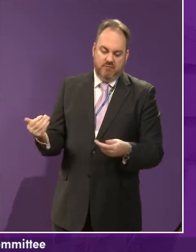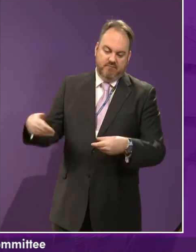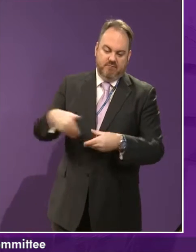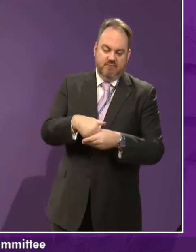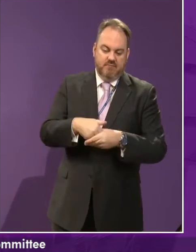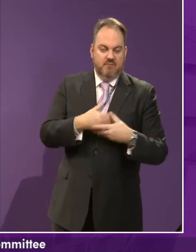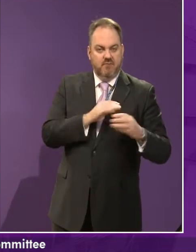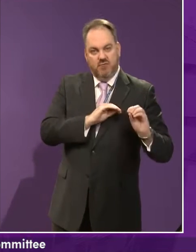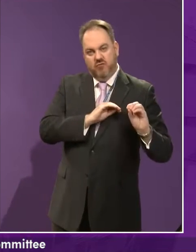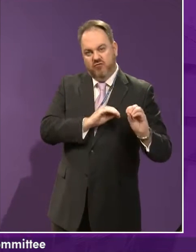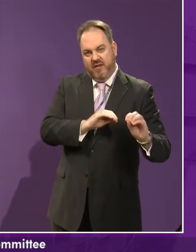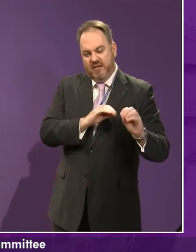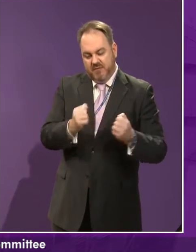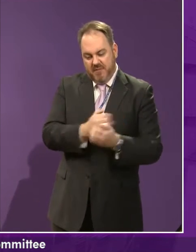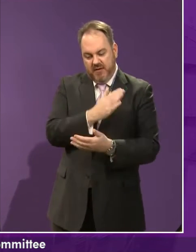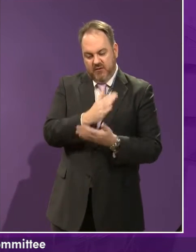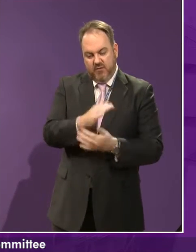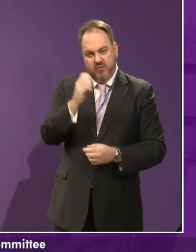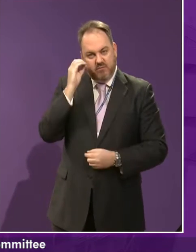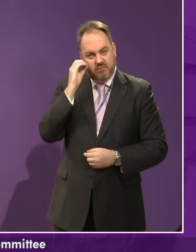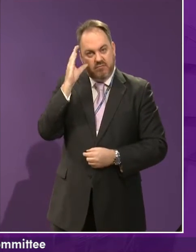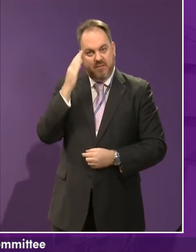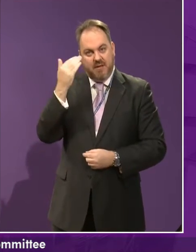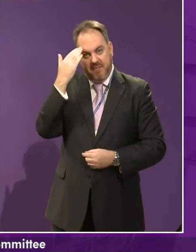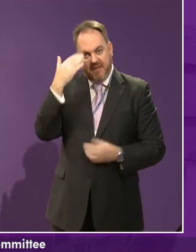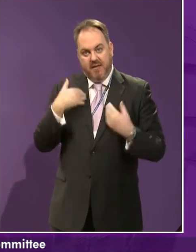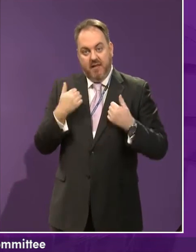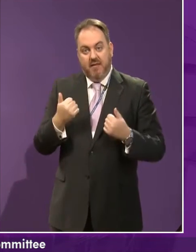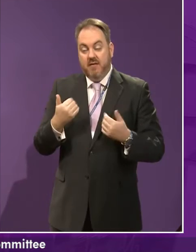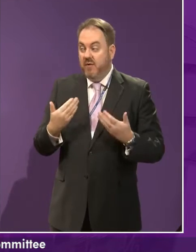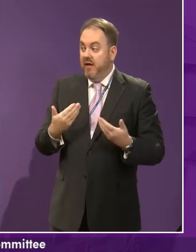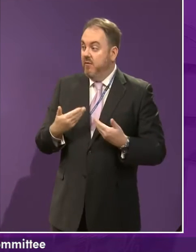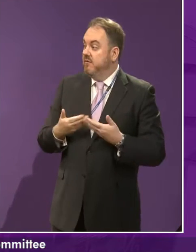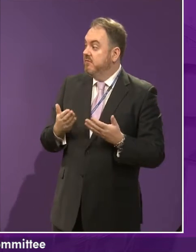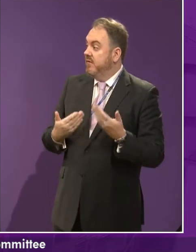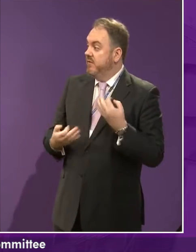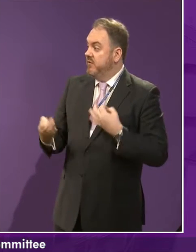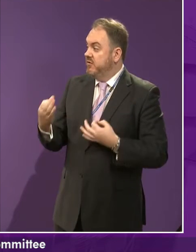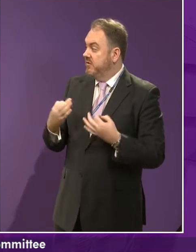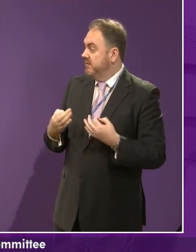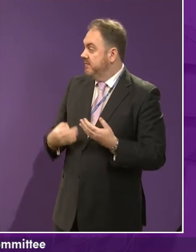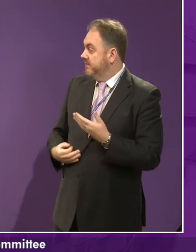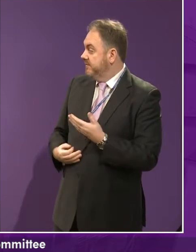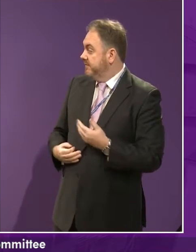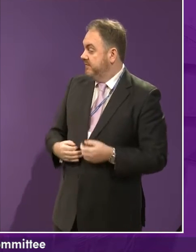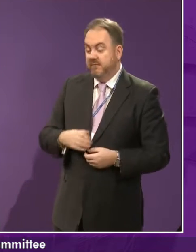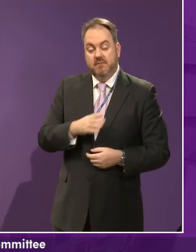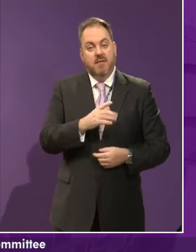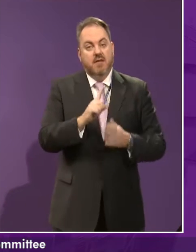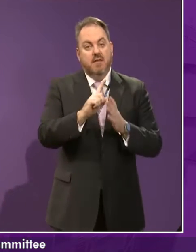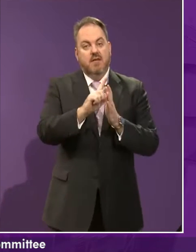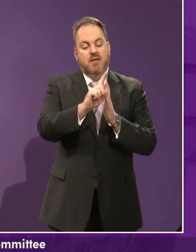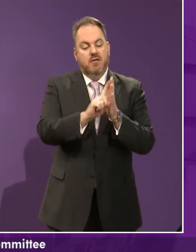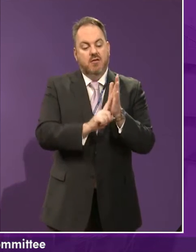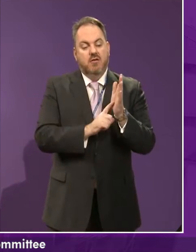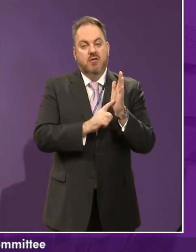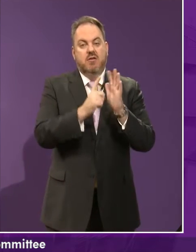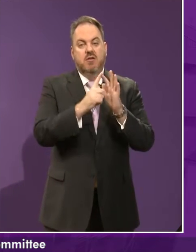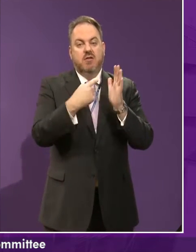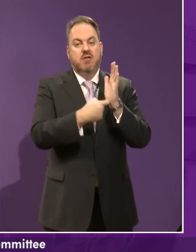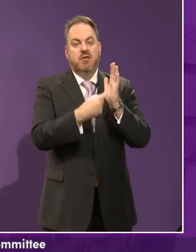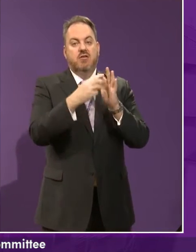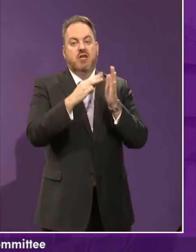so. Yeah, I'm going to open out to questions. Jeremy. Good morning, and thank you all very much for coming along. I've